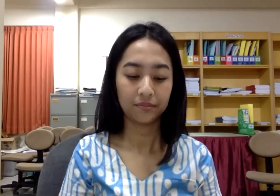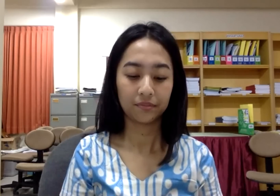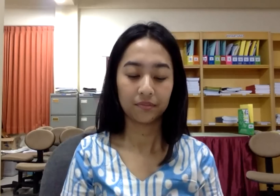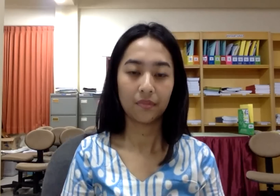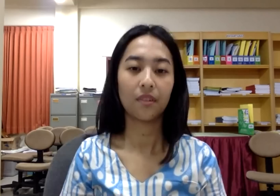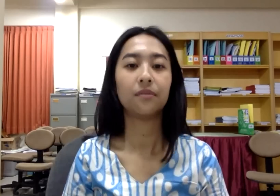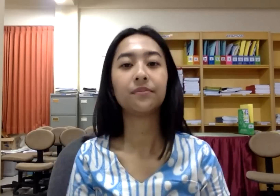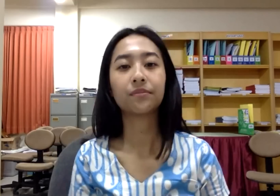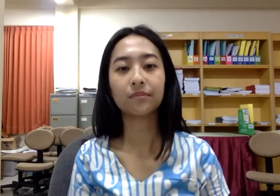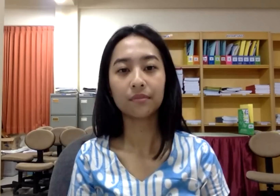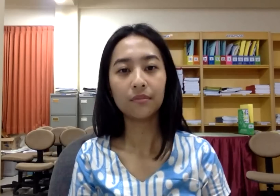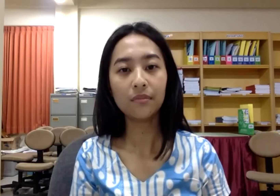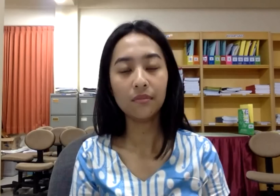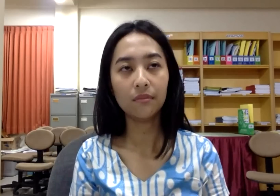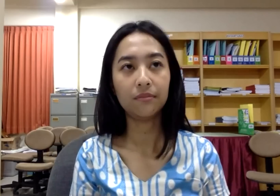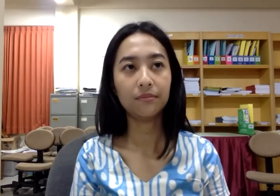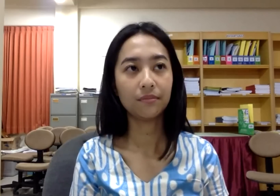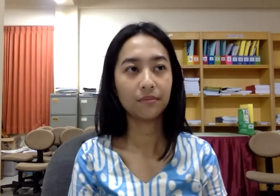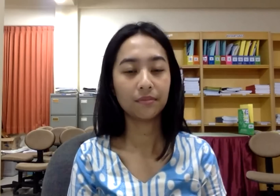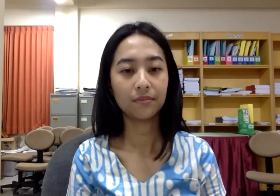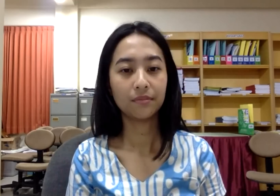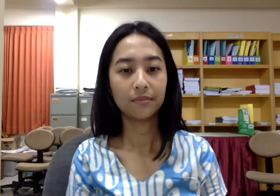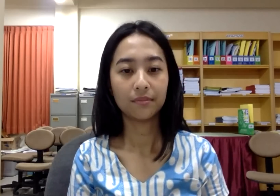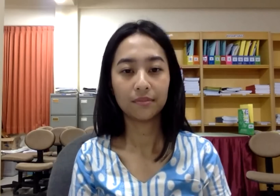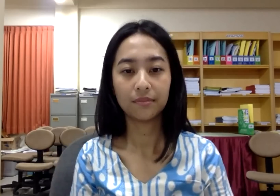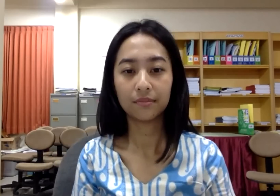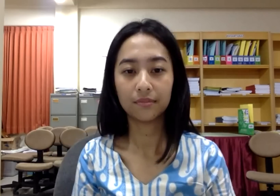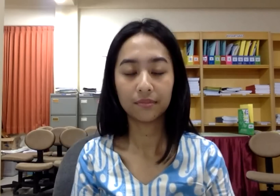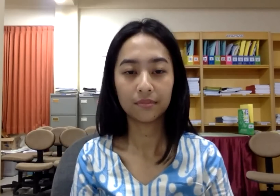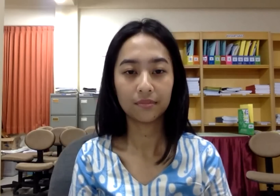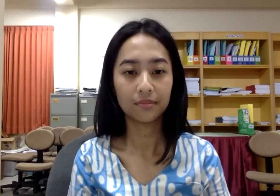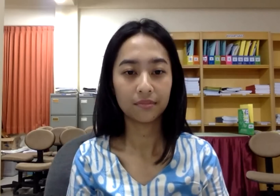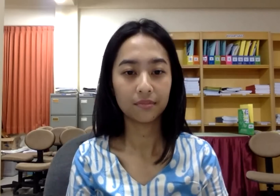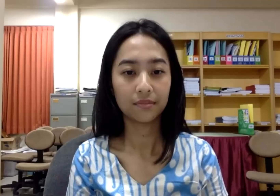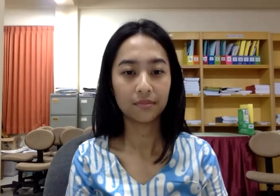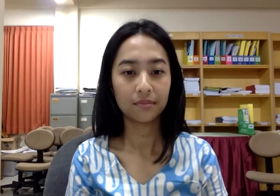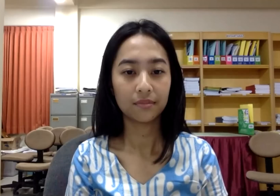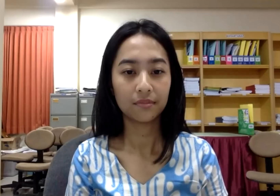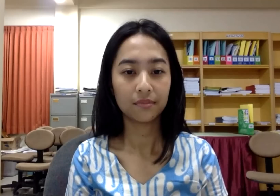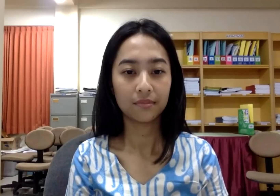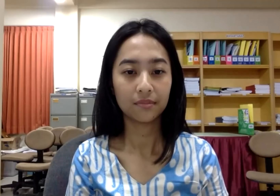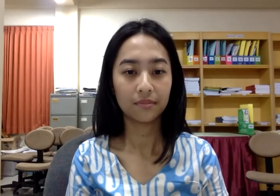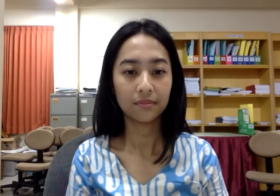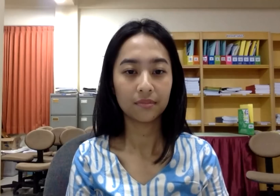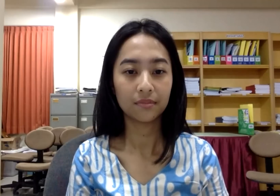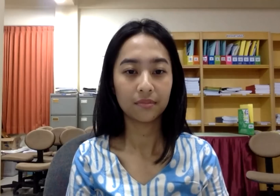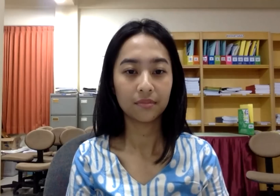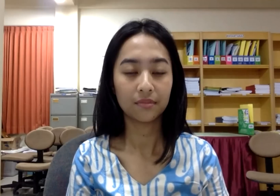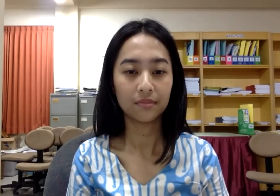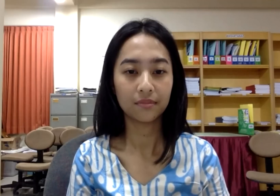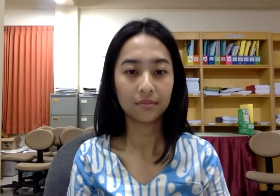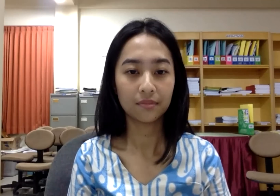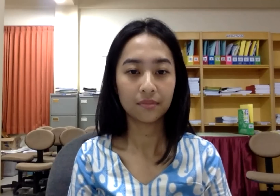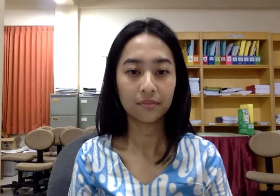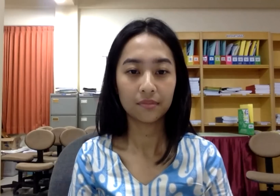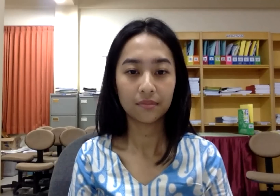we're having in initiating this study program. And the second point that I want to address in this opportunity is